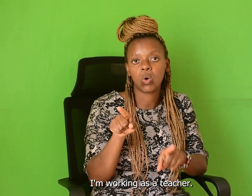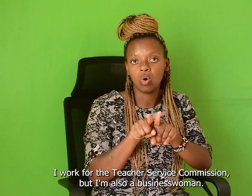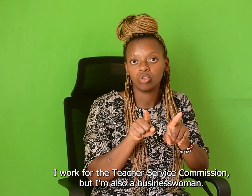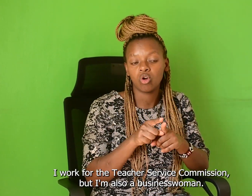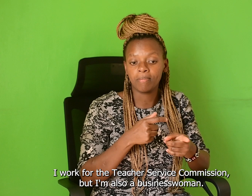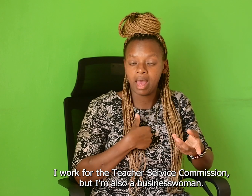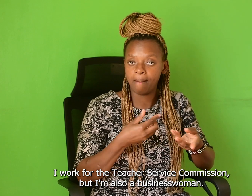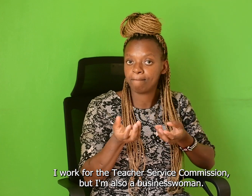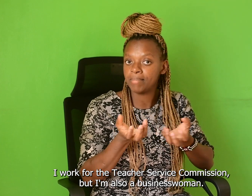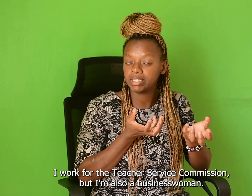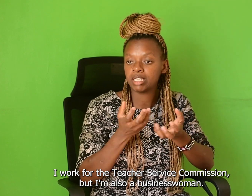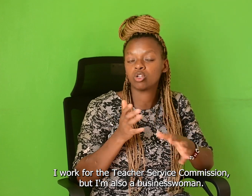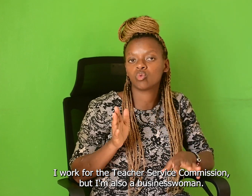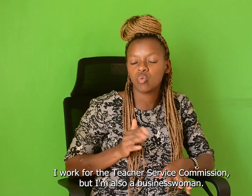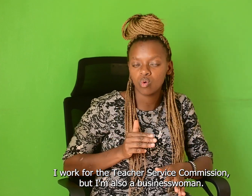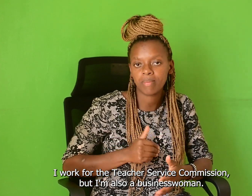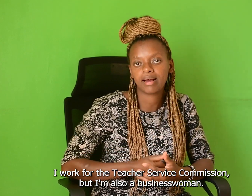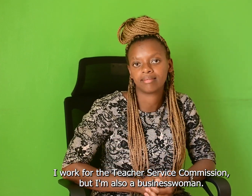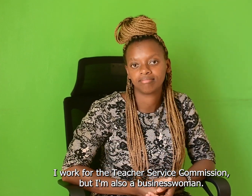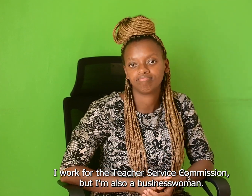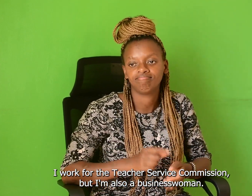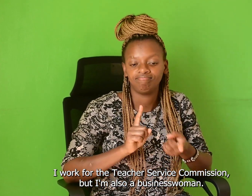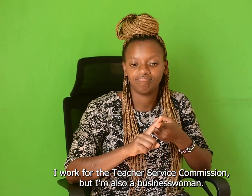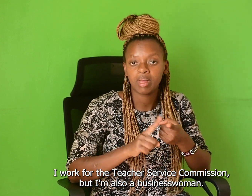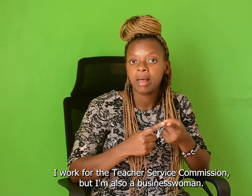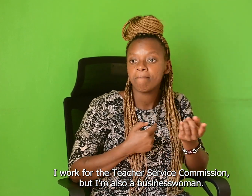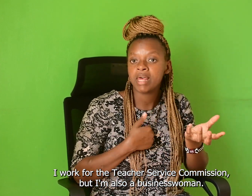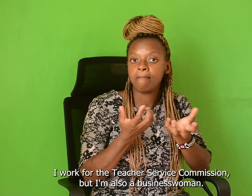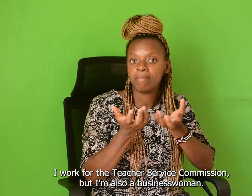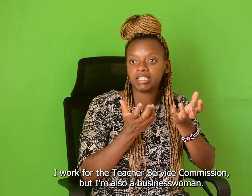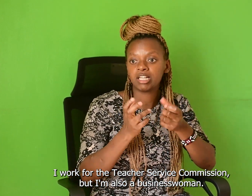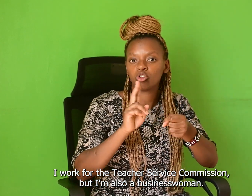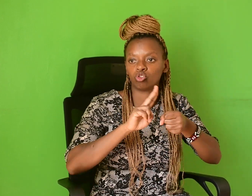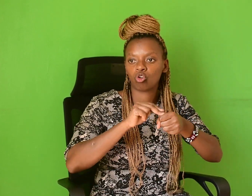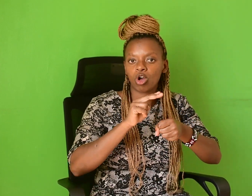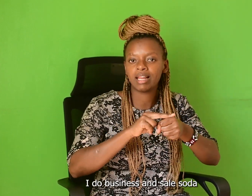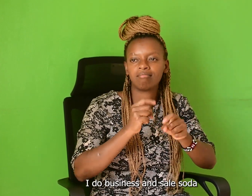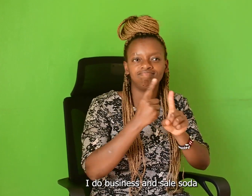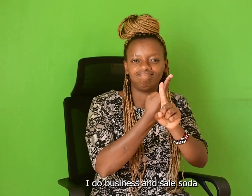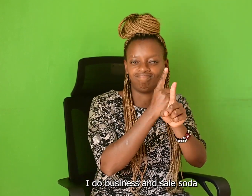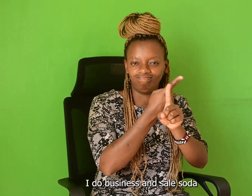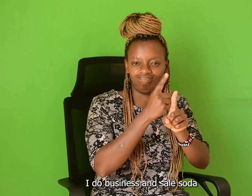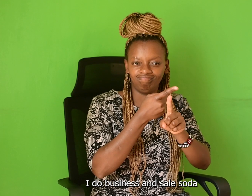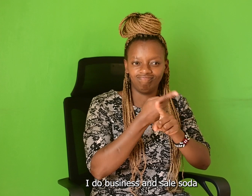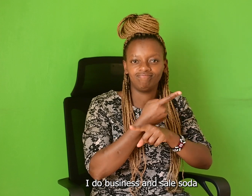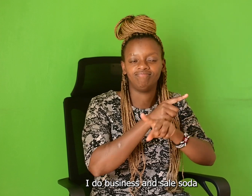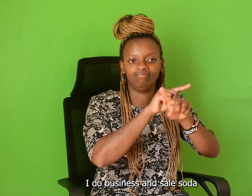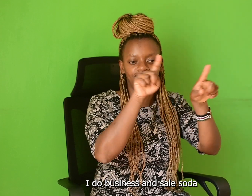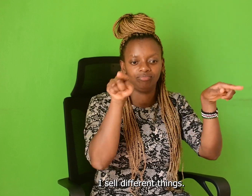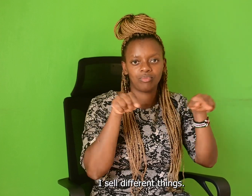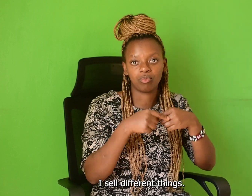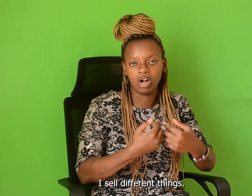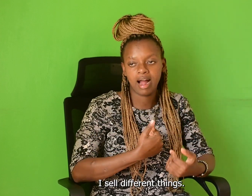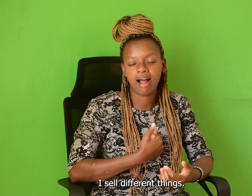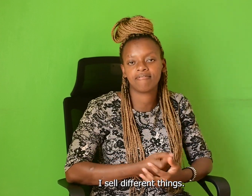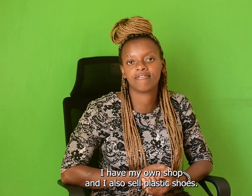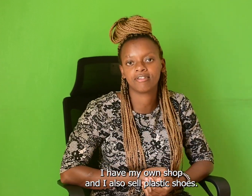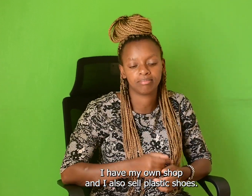I work for the Teacher Service Commission, but I'm also a businesswoman. I do business, I sell soda, I sell different things. I have my